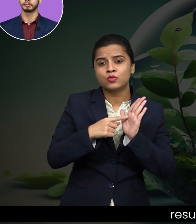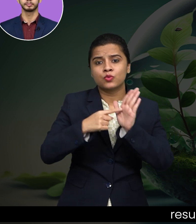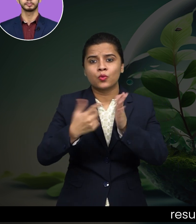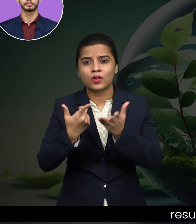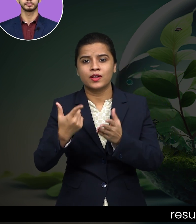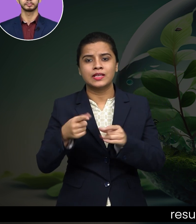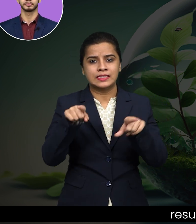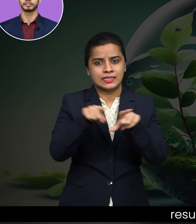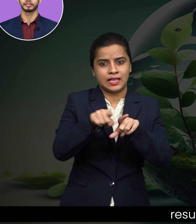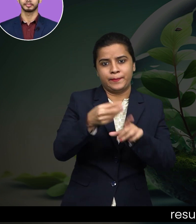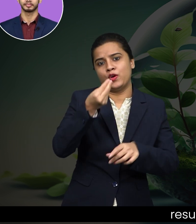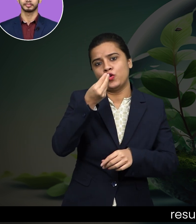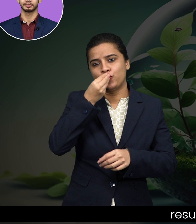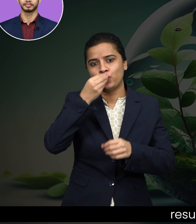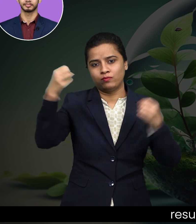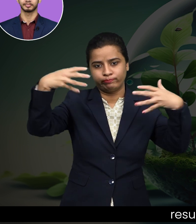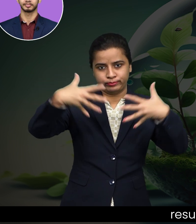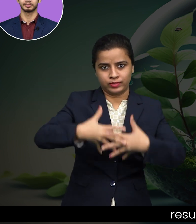web.